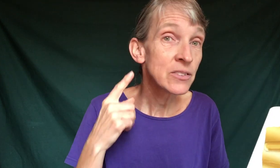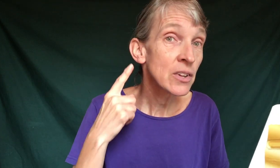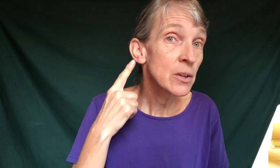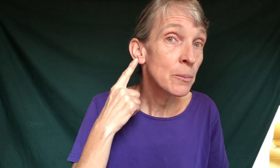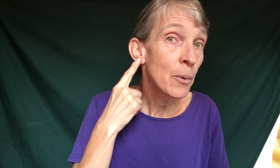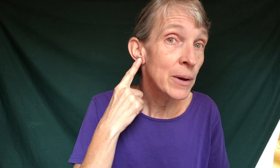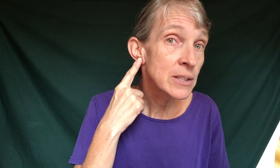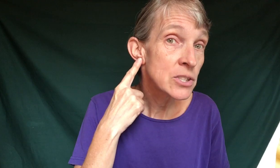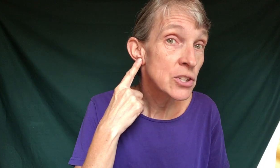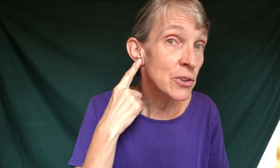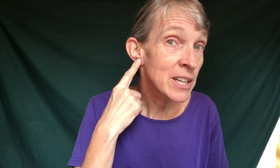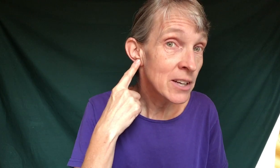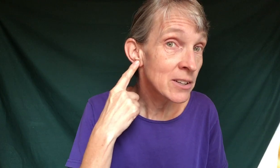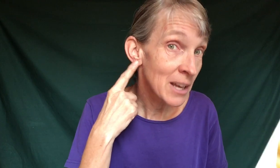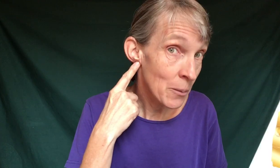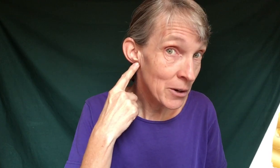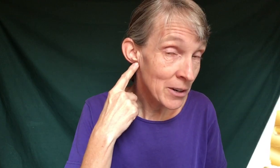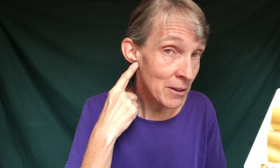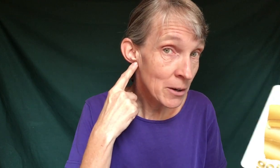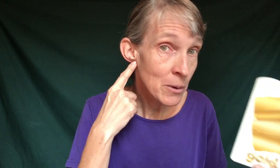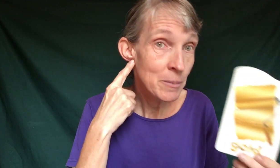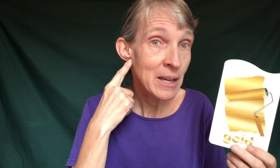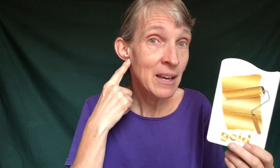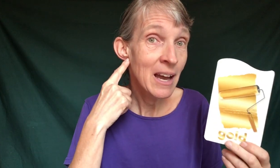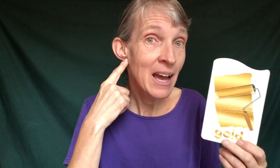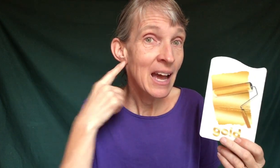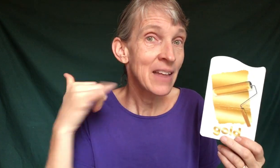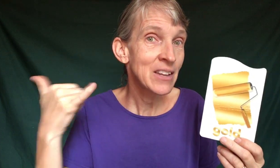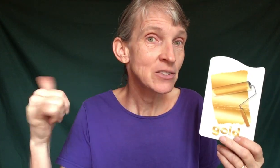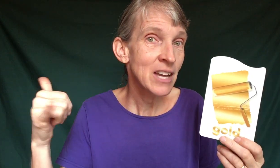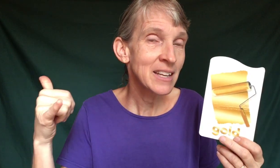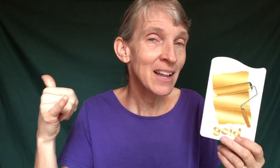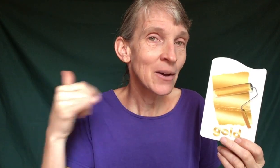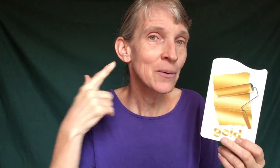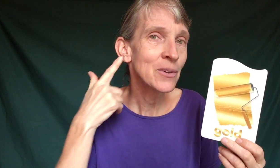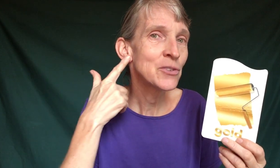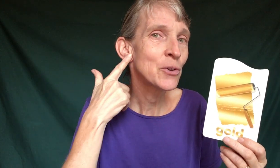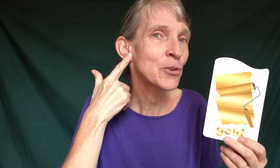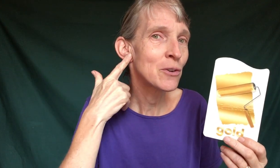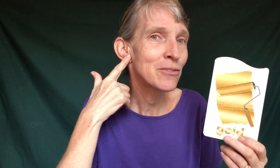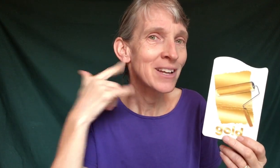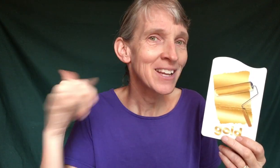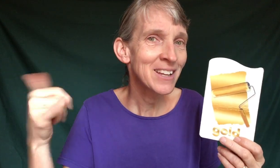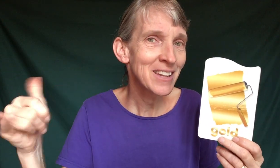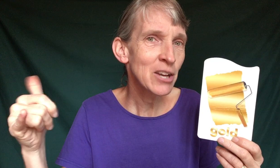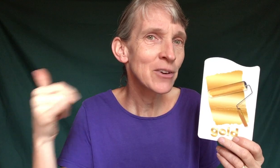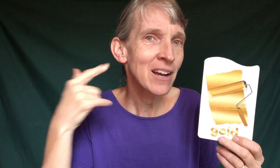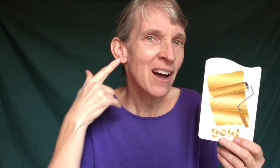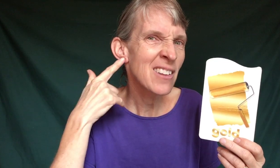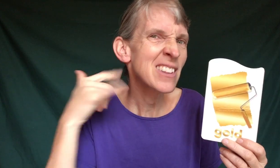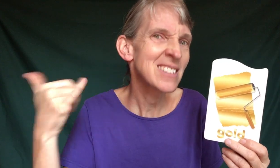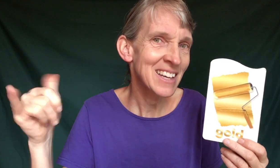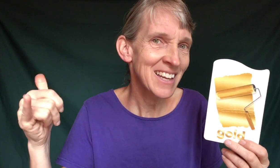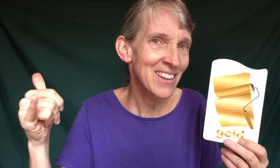you point to your ear like where your earring would be, and then you sign yellow. So it's sort of the earring color that's like yellow.